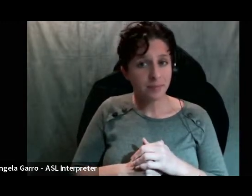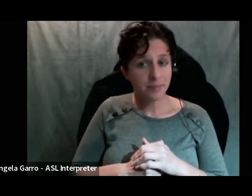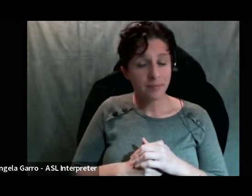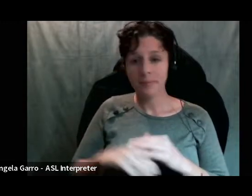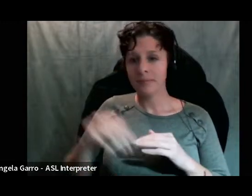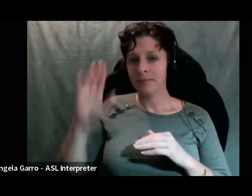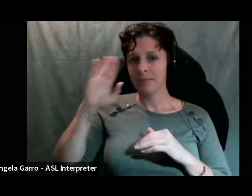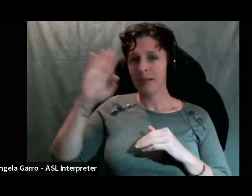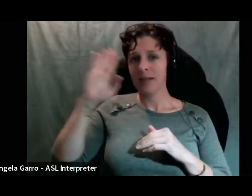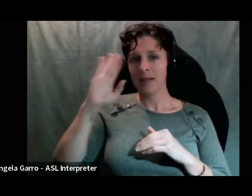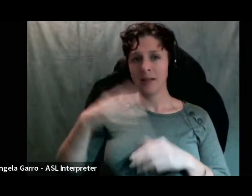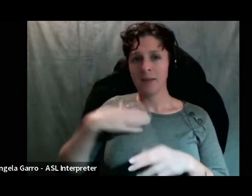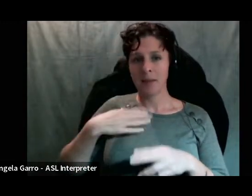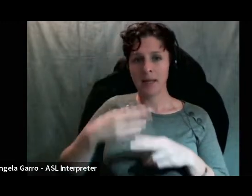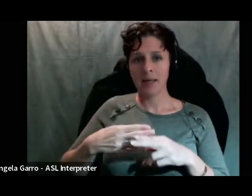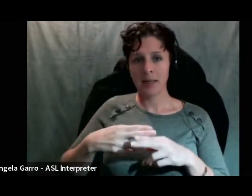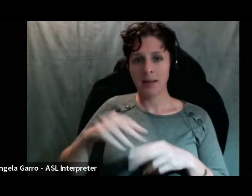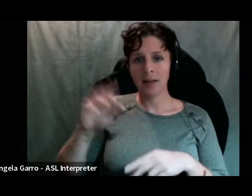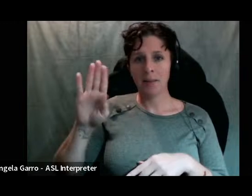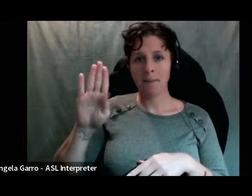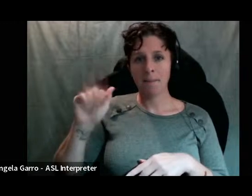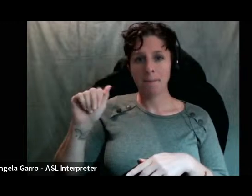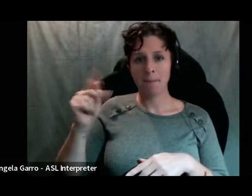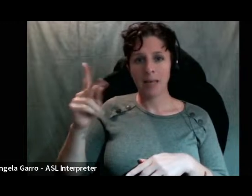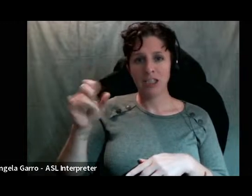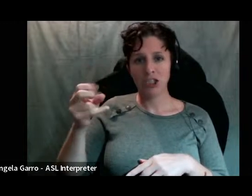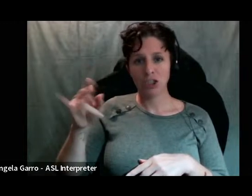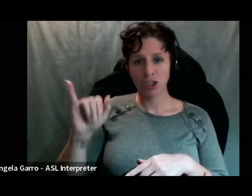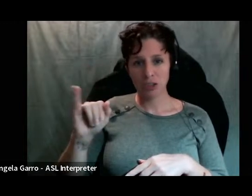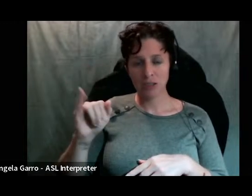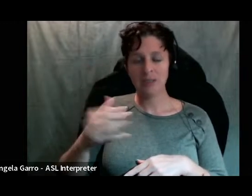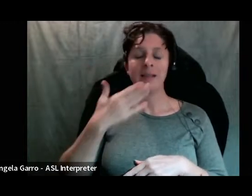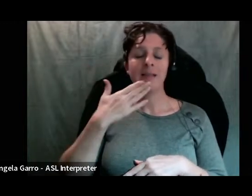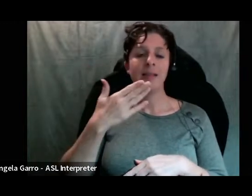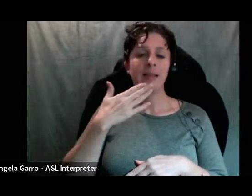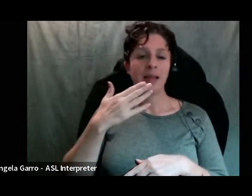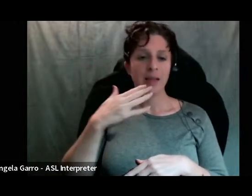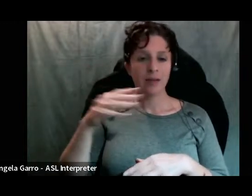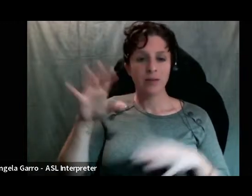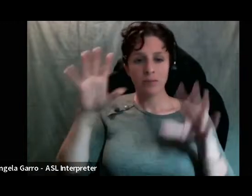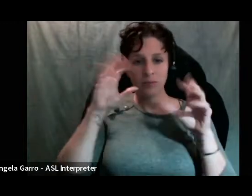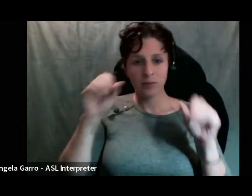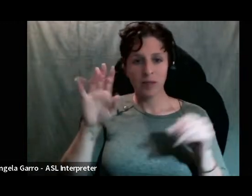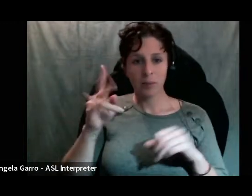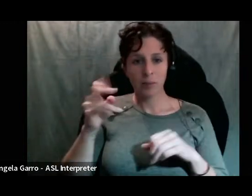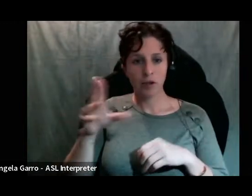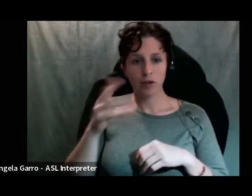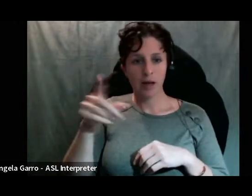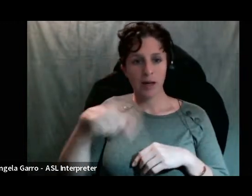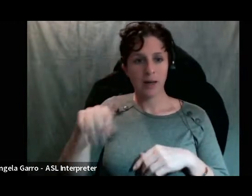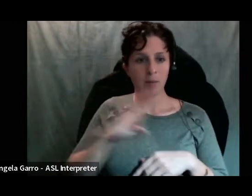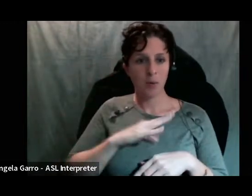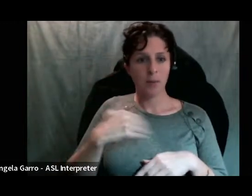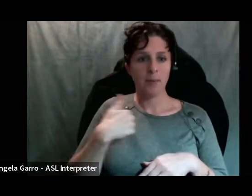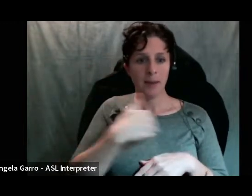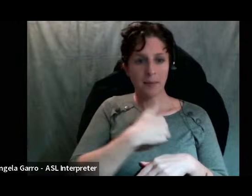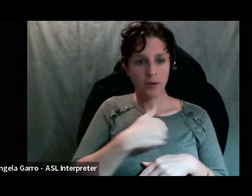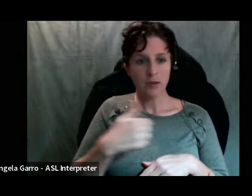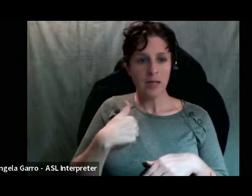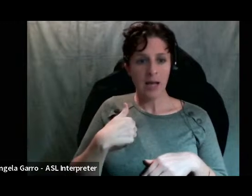Hello, my name is Benjamin Bakshi. Good evening, Superintendent Booker and the esteemed board members. I am